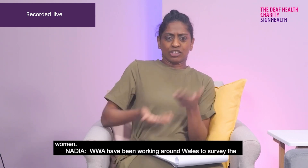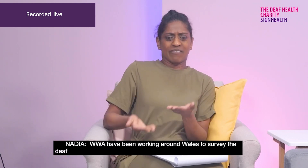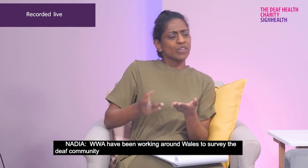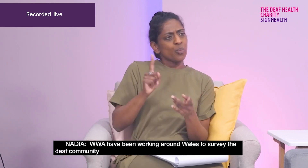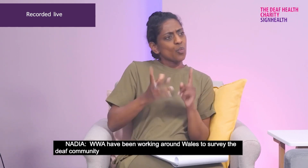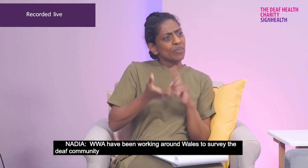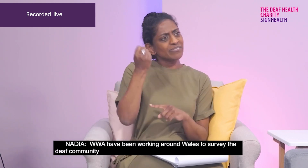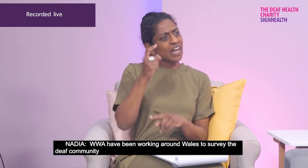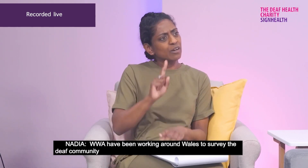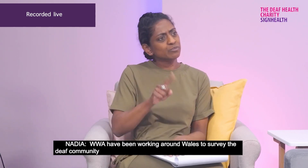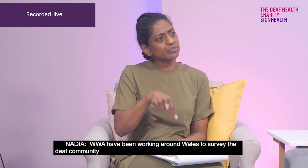community.